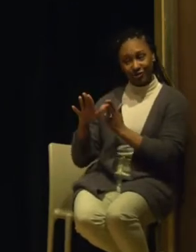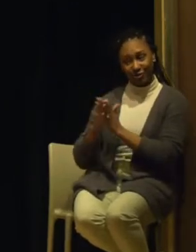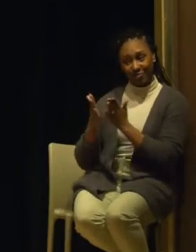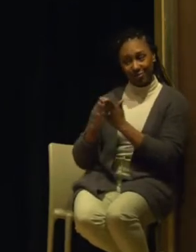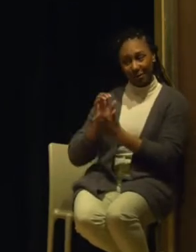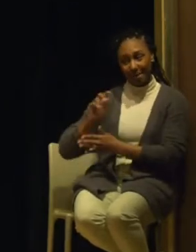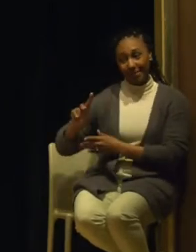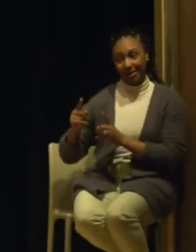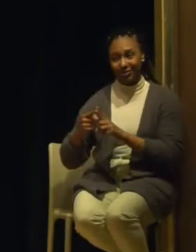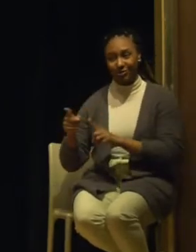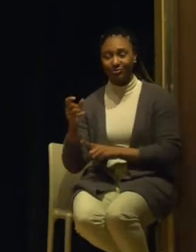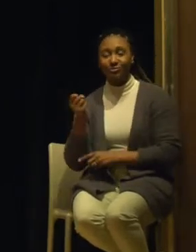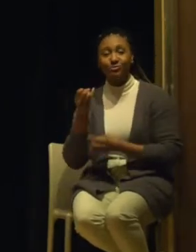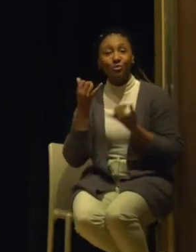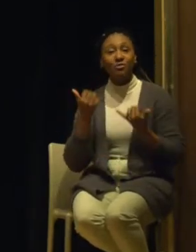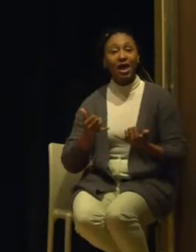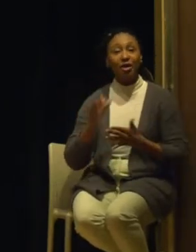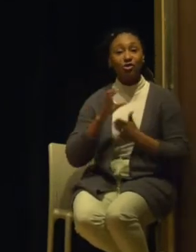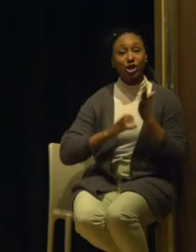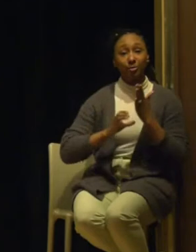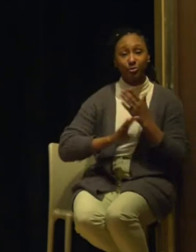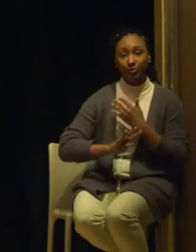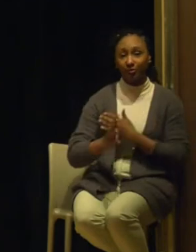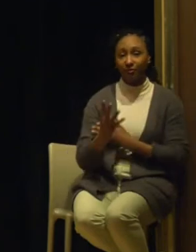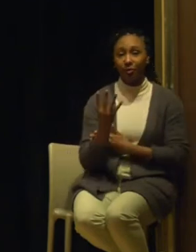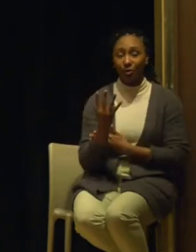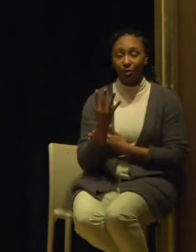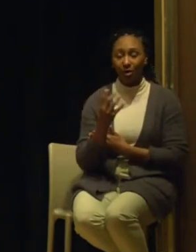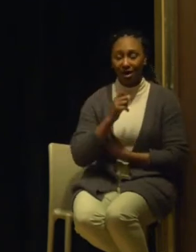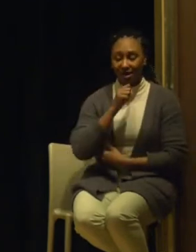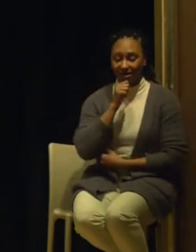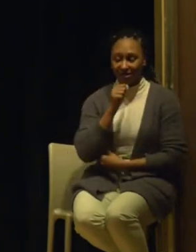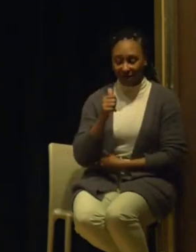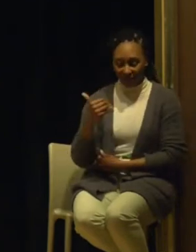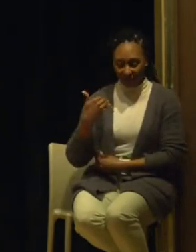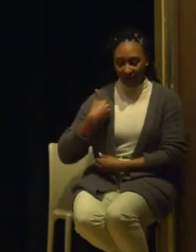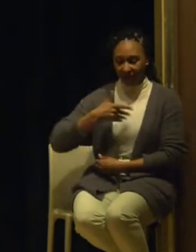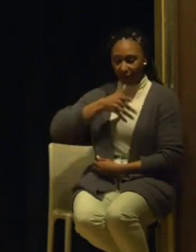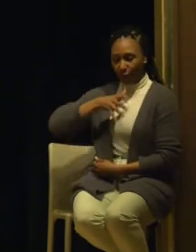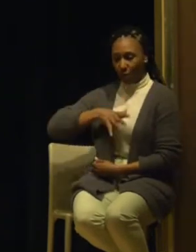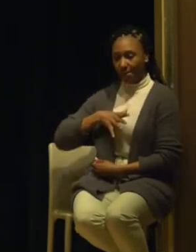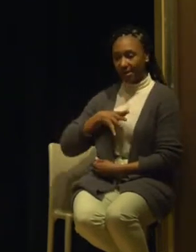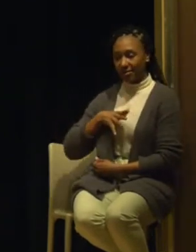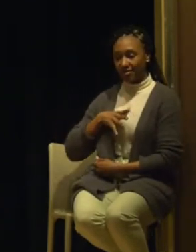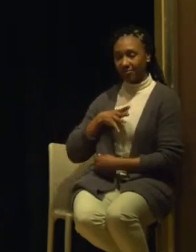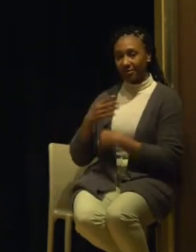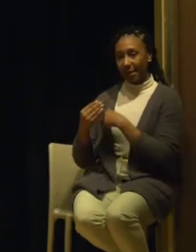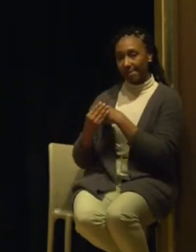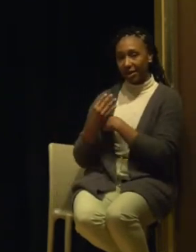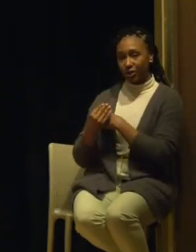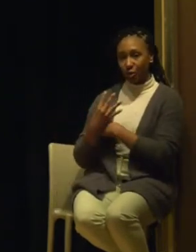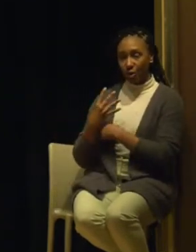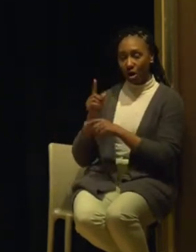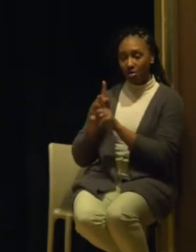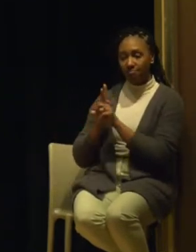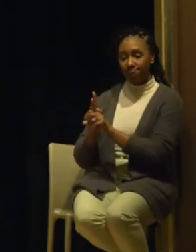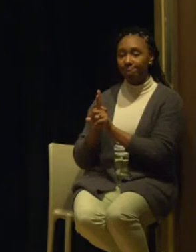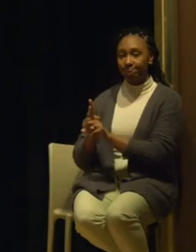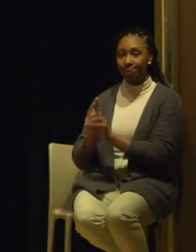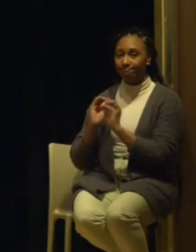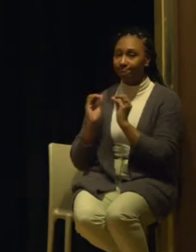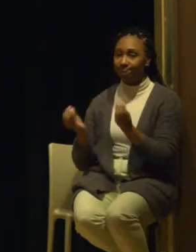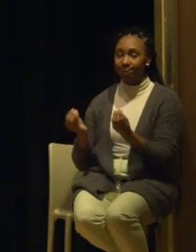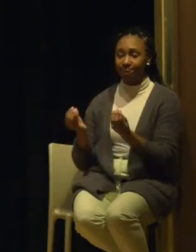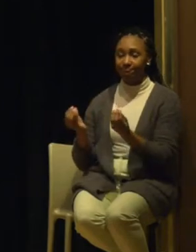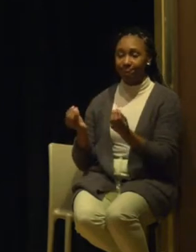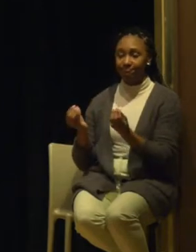in chapter 4, you say, I've never had a female mentor. Very Let true. That sink in. Throughout my entire professional